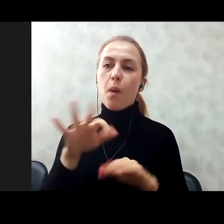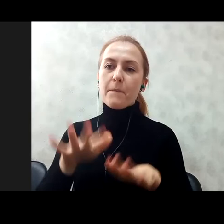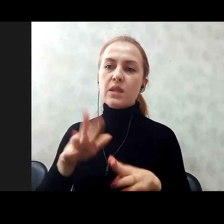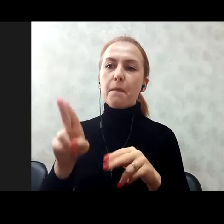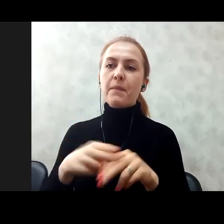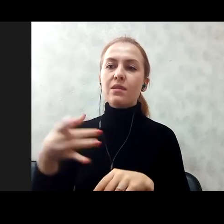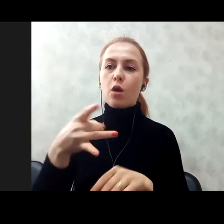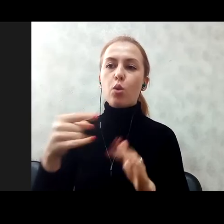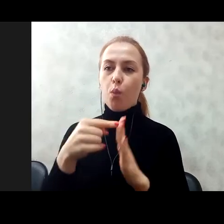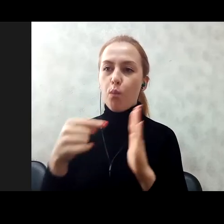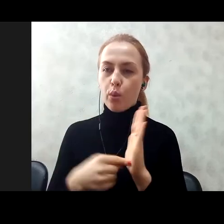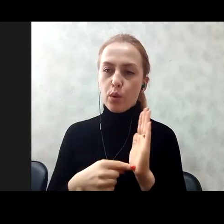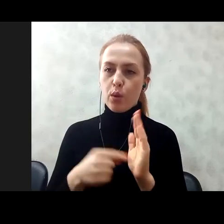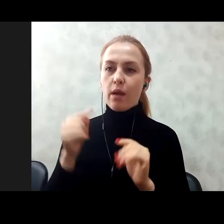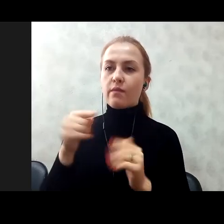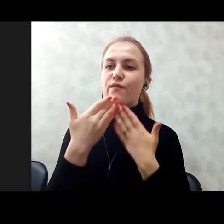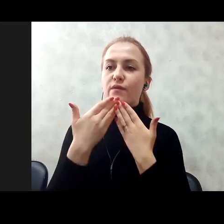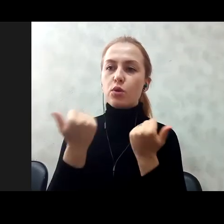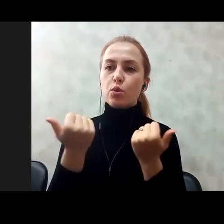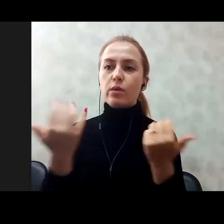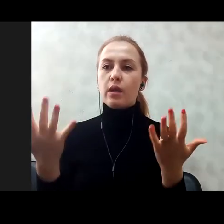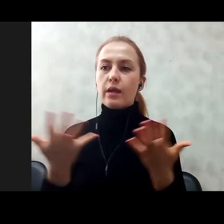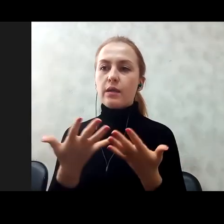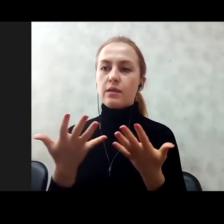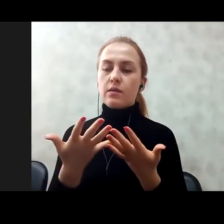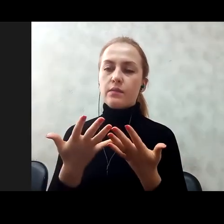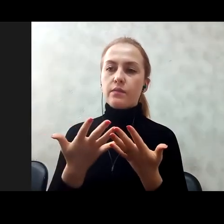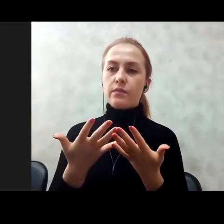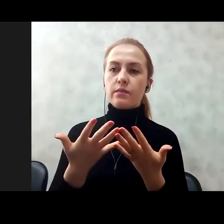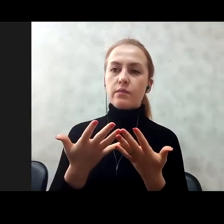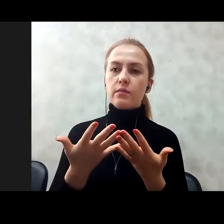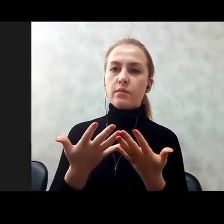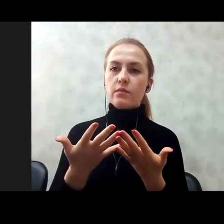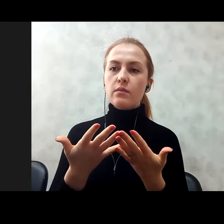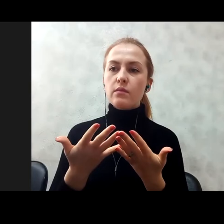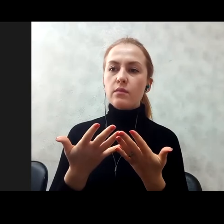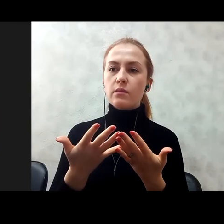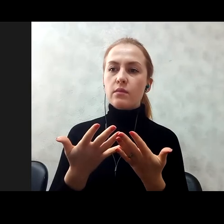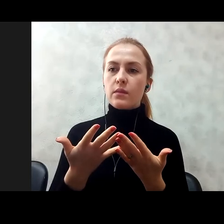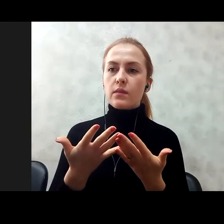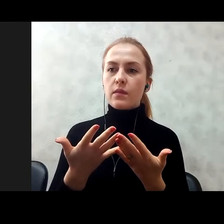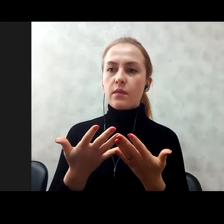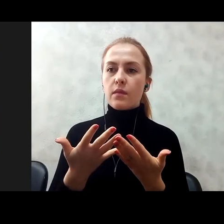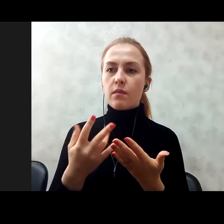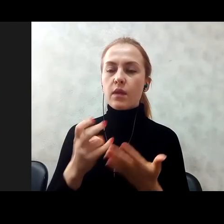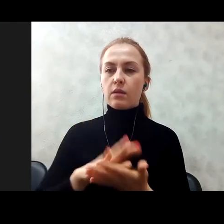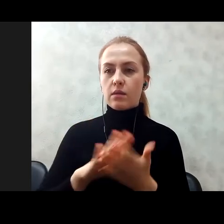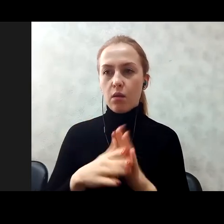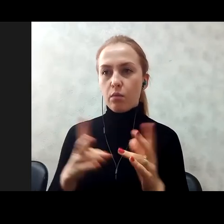Particularly when it comes to cities or towns without a division into rayons, for example, districts,